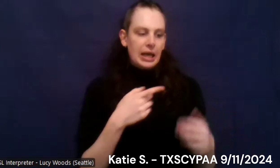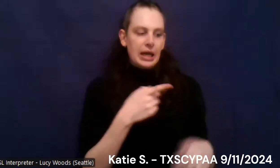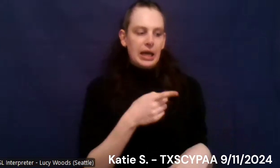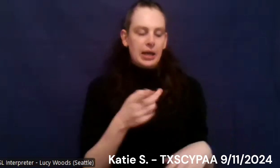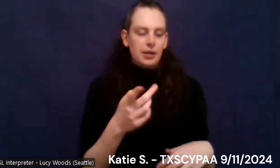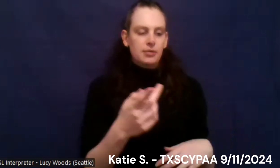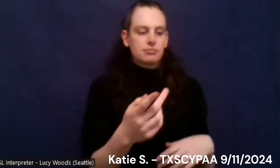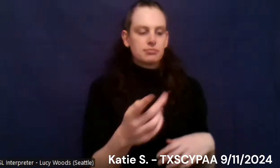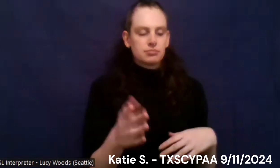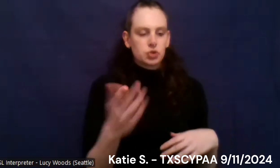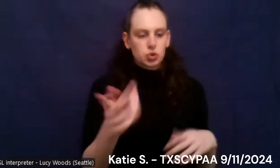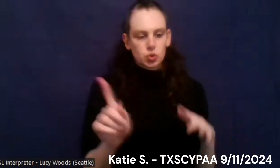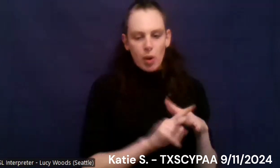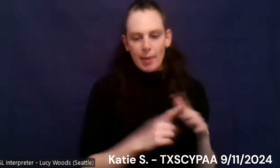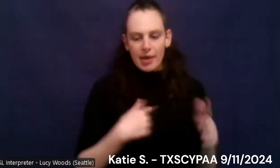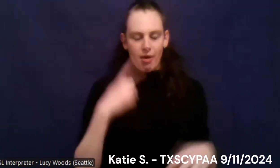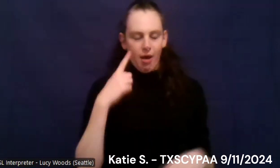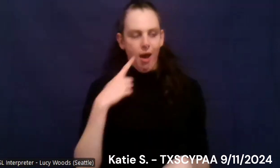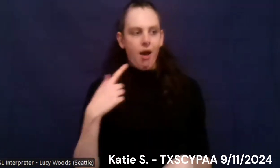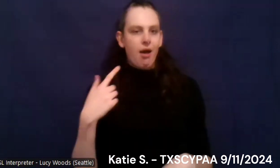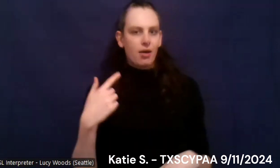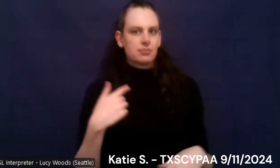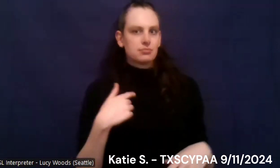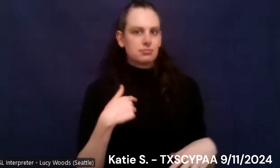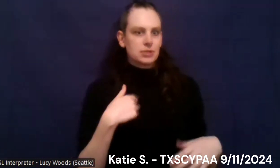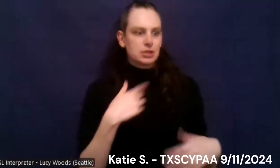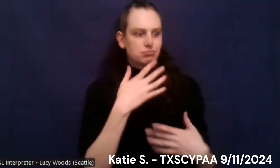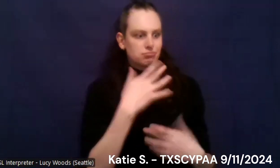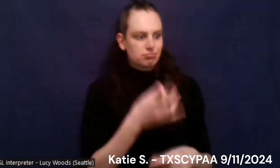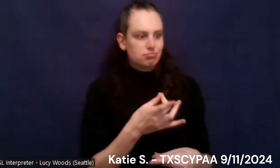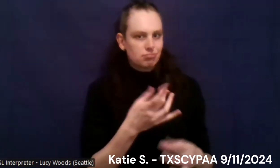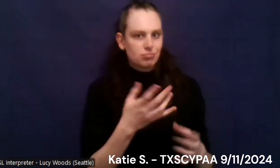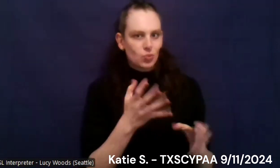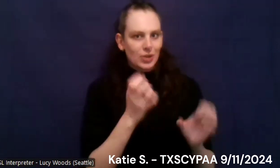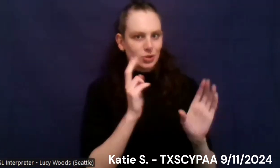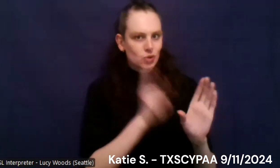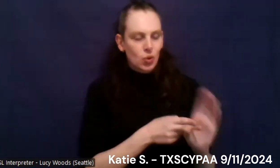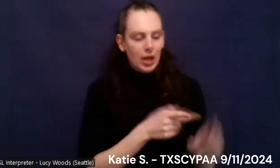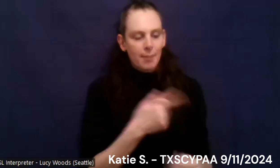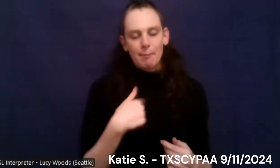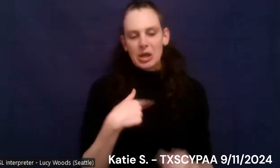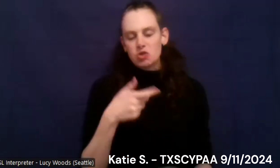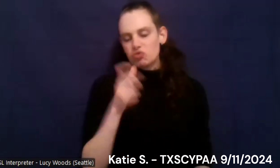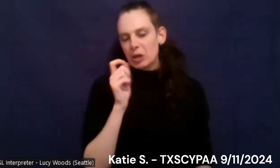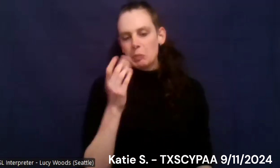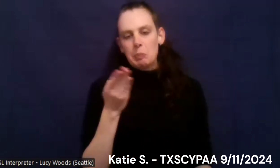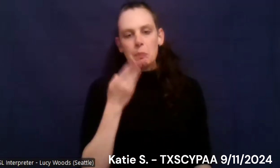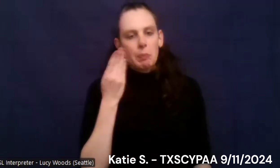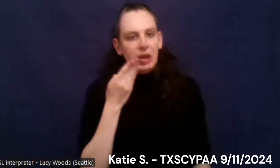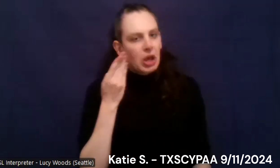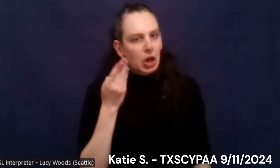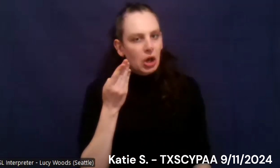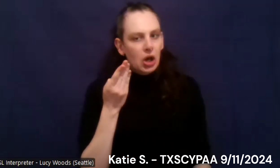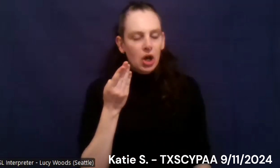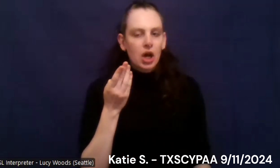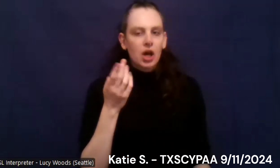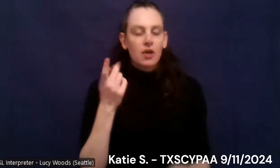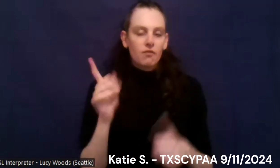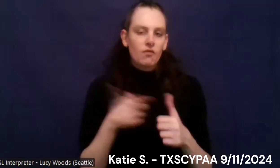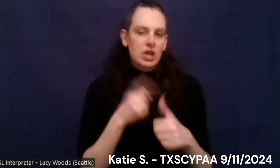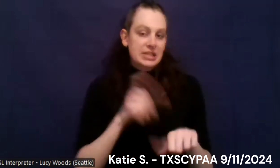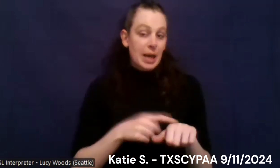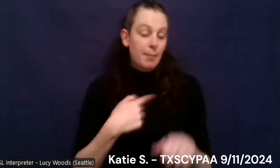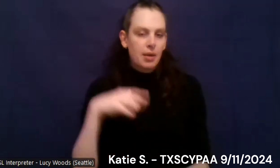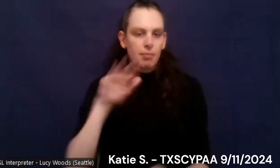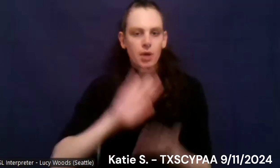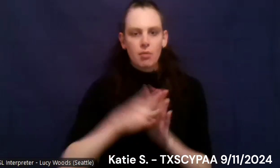this. And I had a beer for the first time, and there was multiple. I didn't get drunk that night, but I do